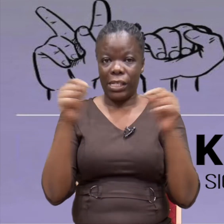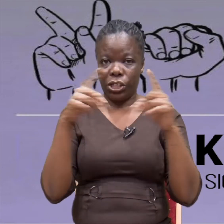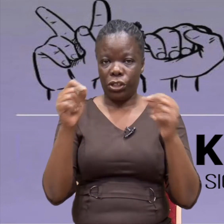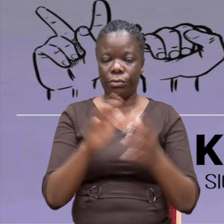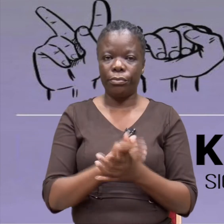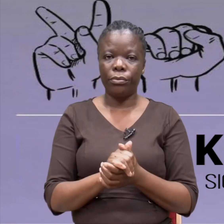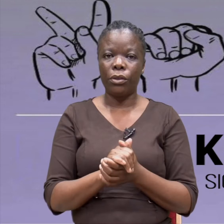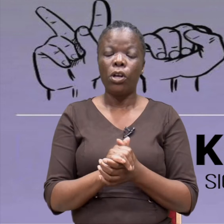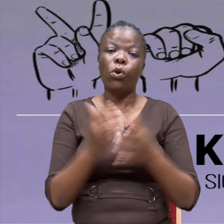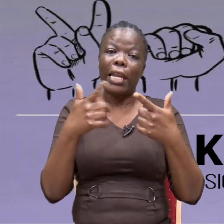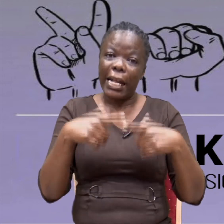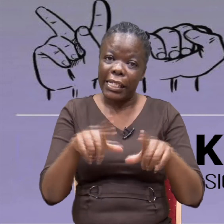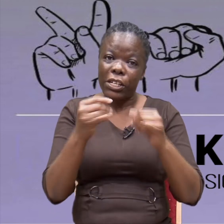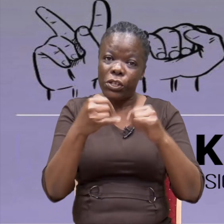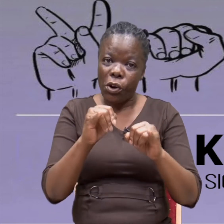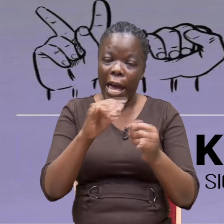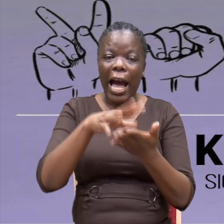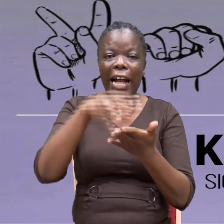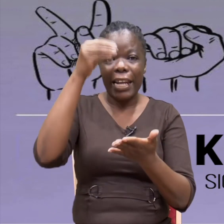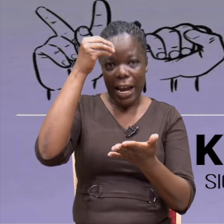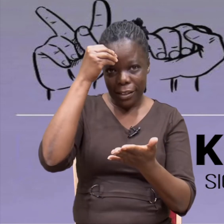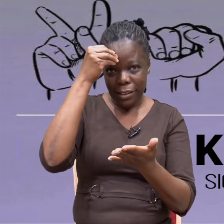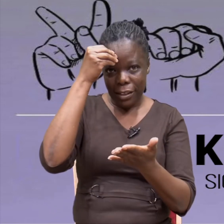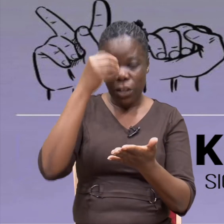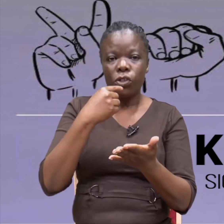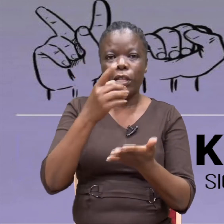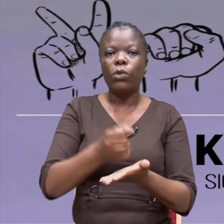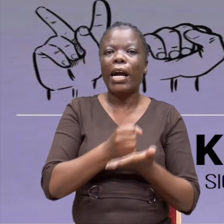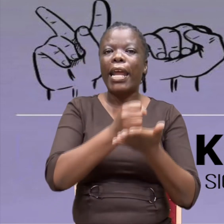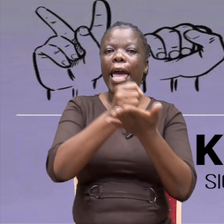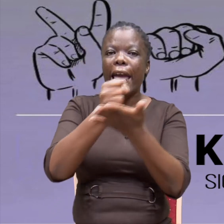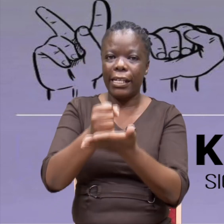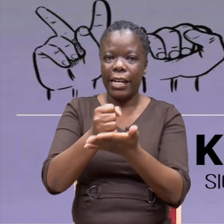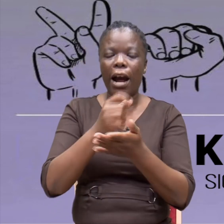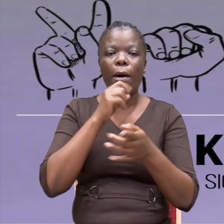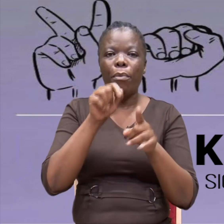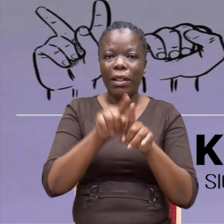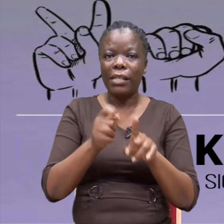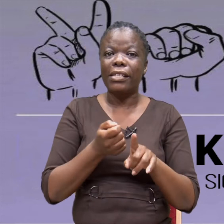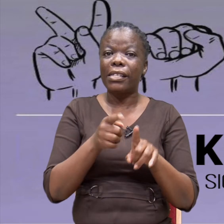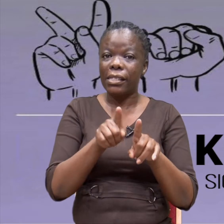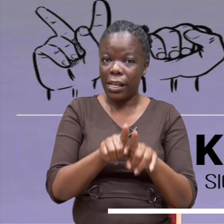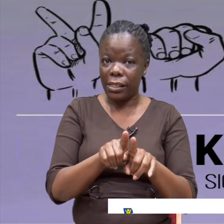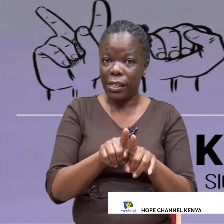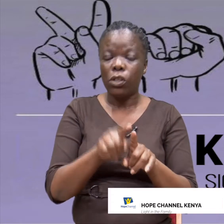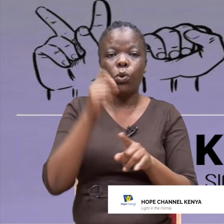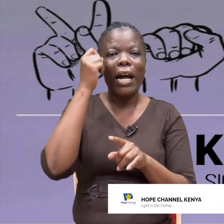message. So let's try and learn so that we can aid our brothers and sisters to